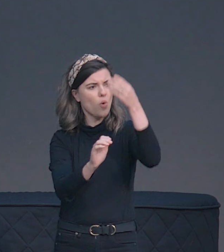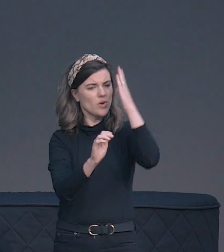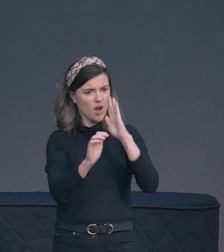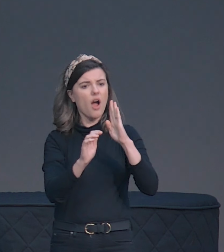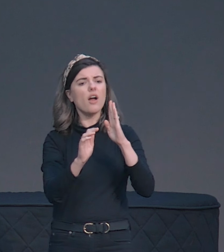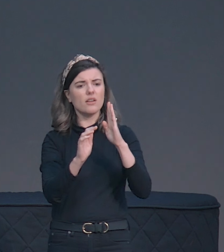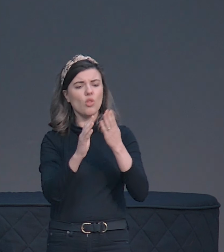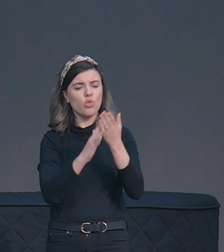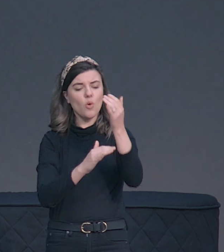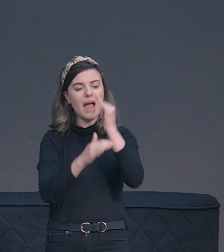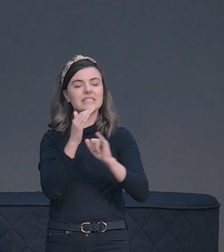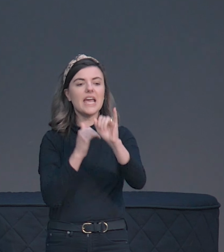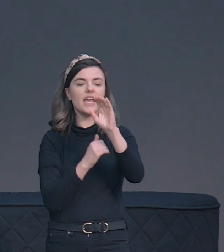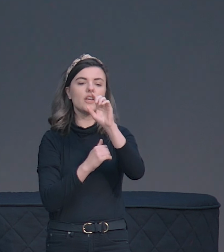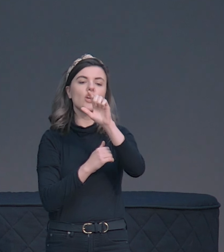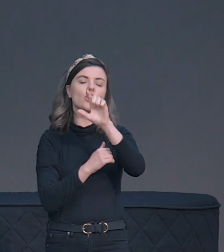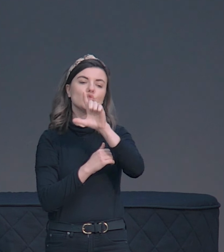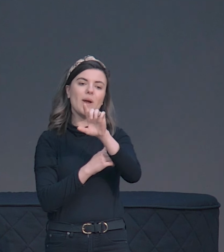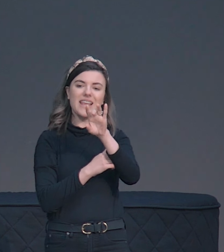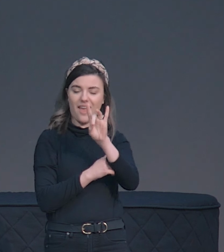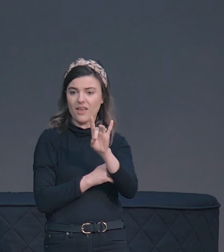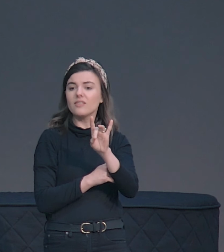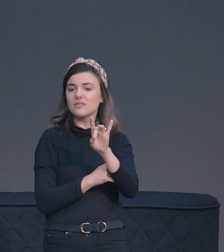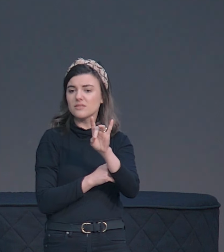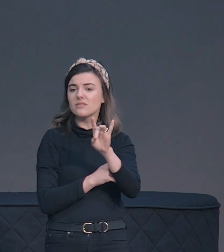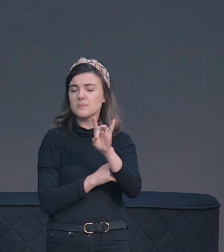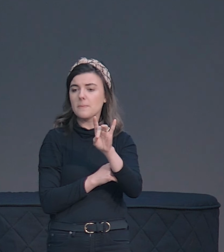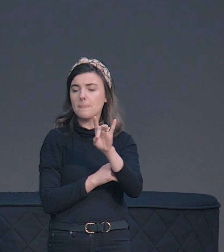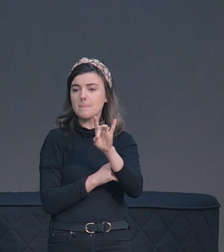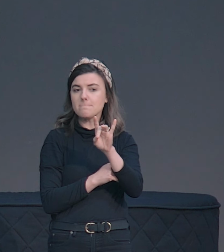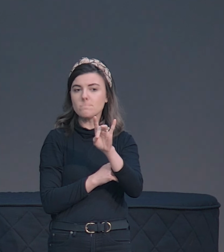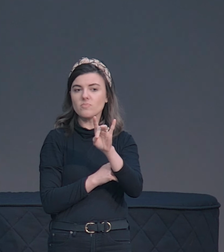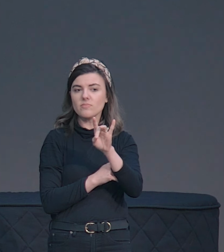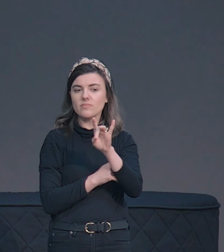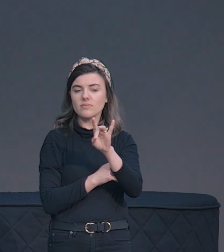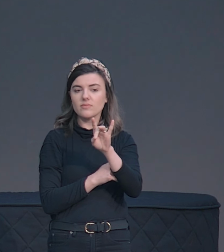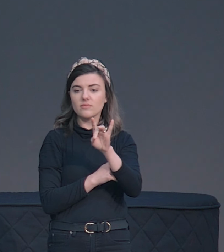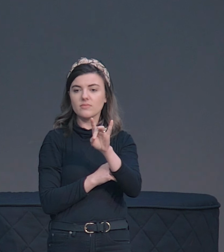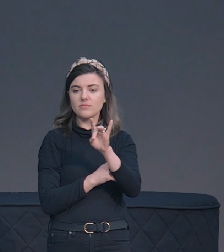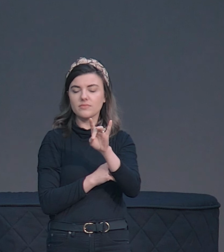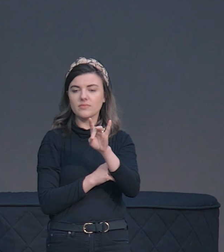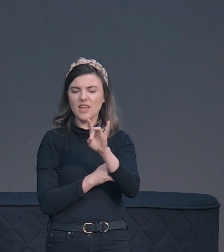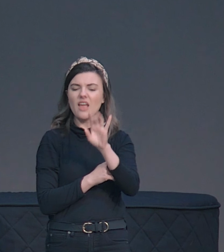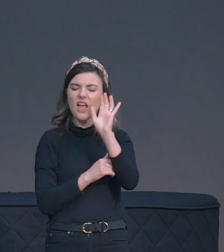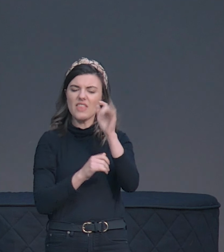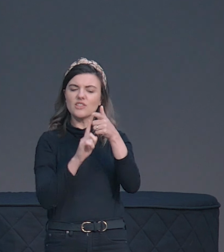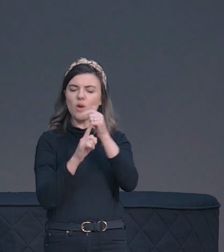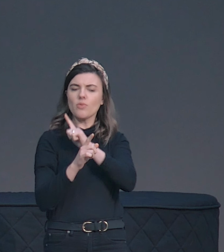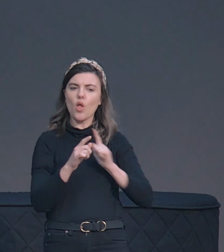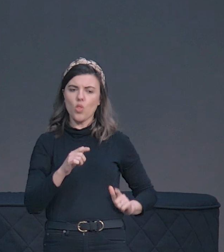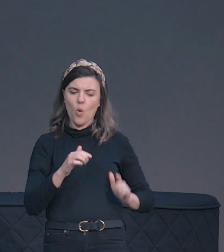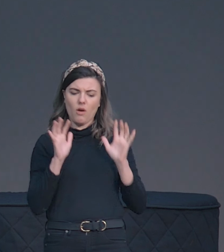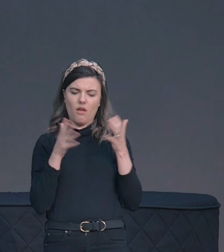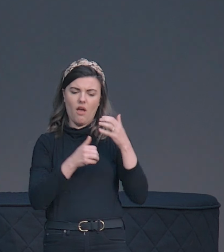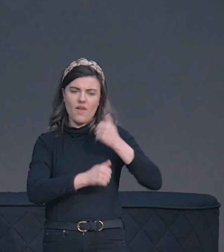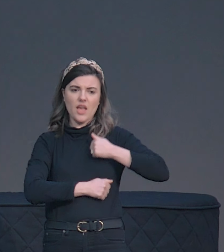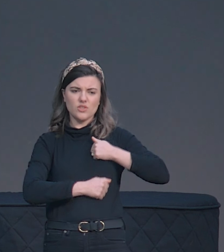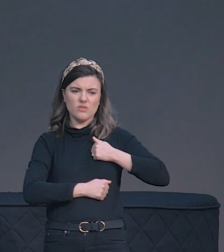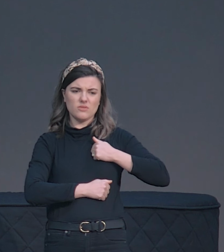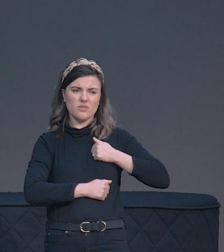Isaiah 28 29 This Also Comes From The Lord Of Hosts He Is